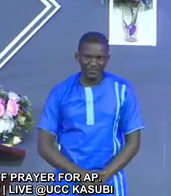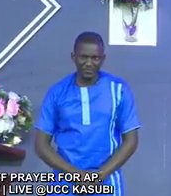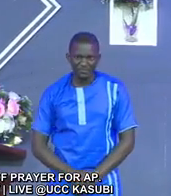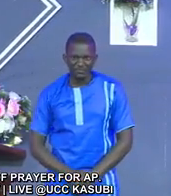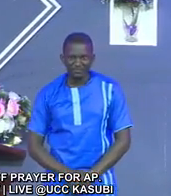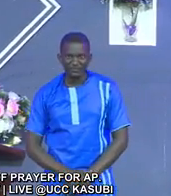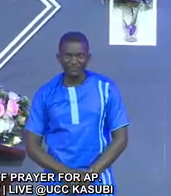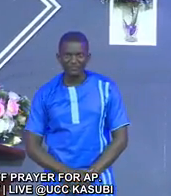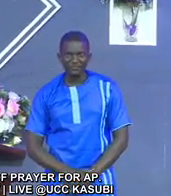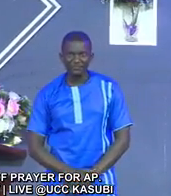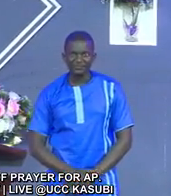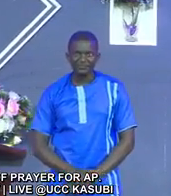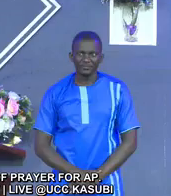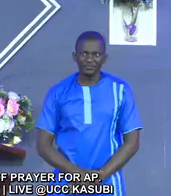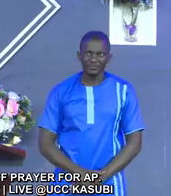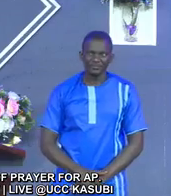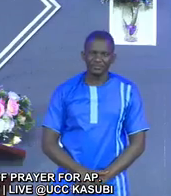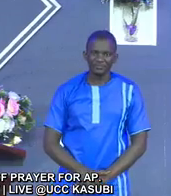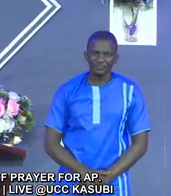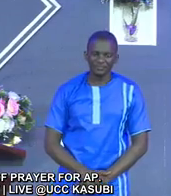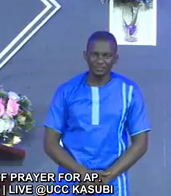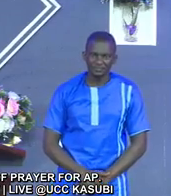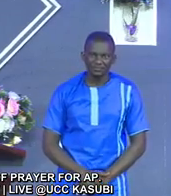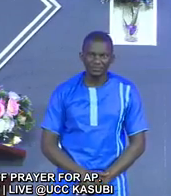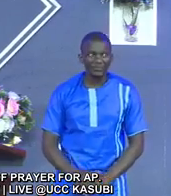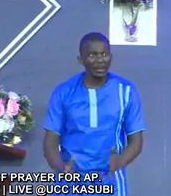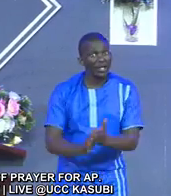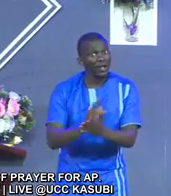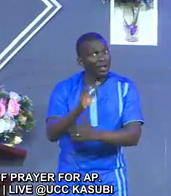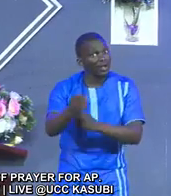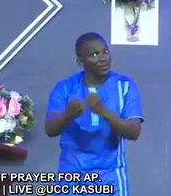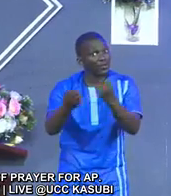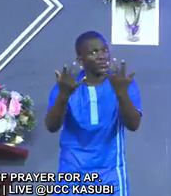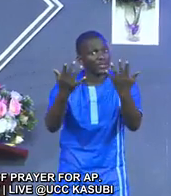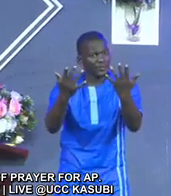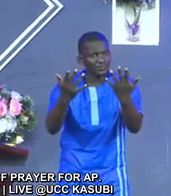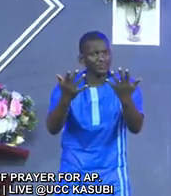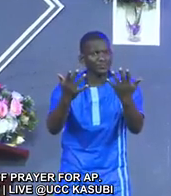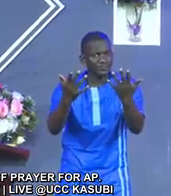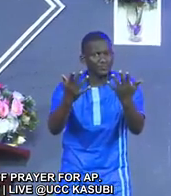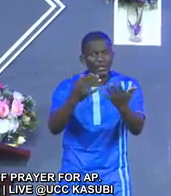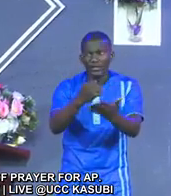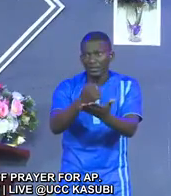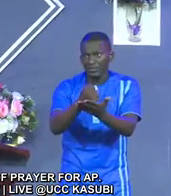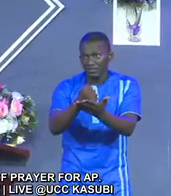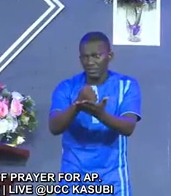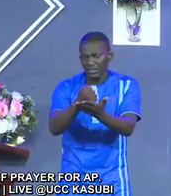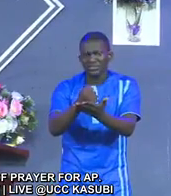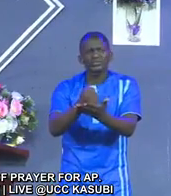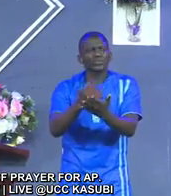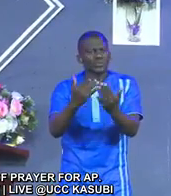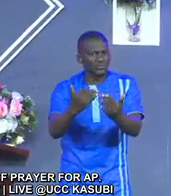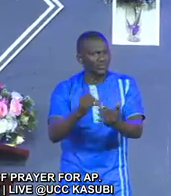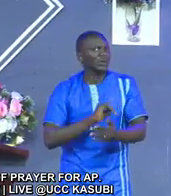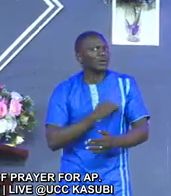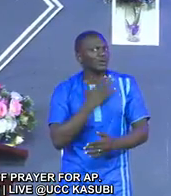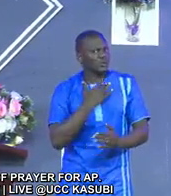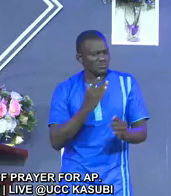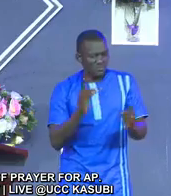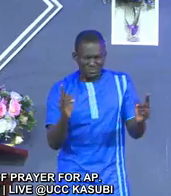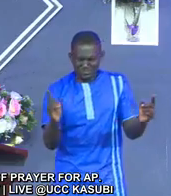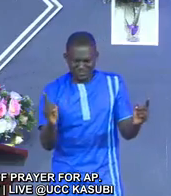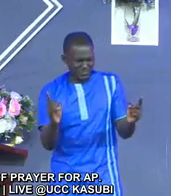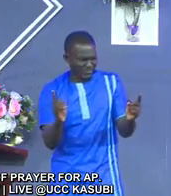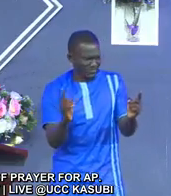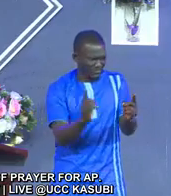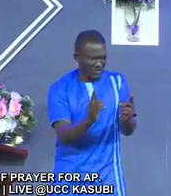bigenda halleluya I want to briefly speak about the